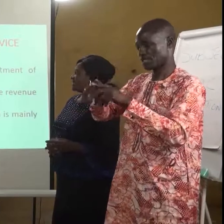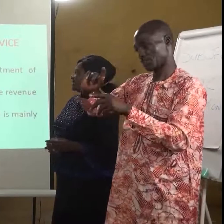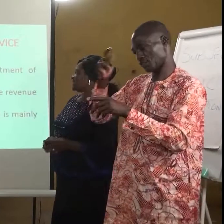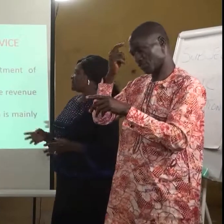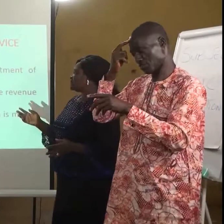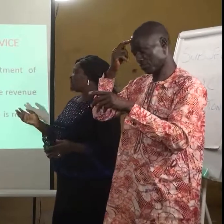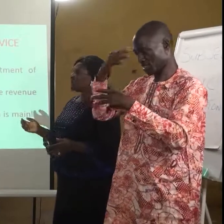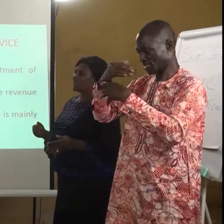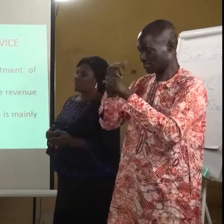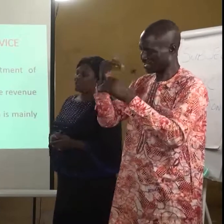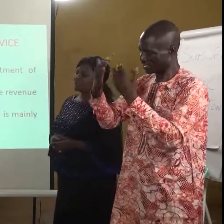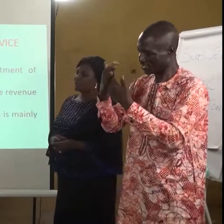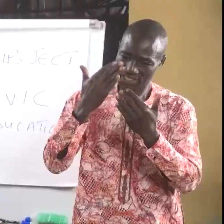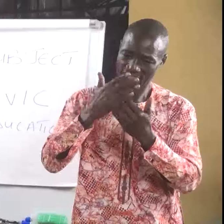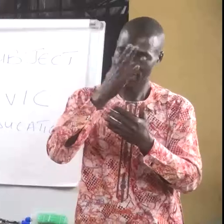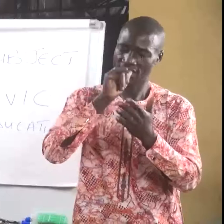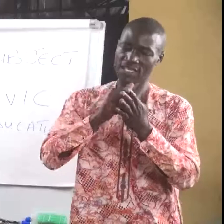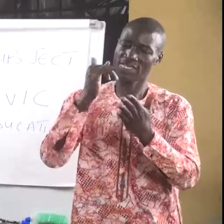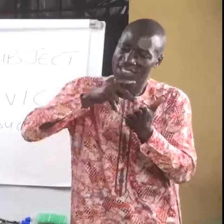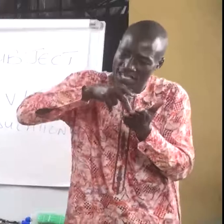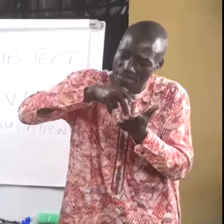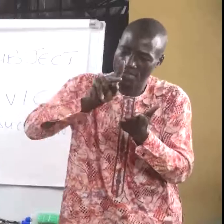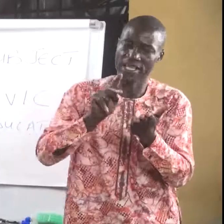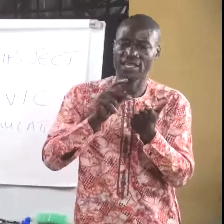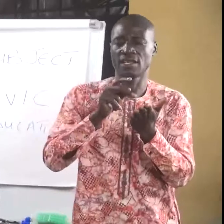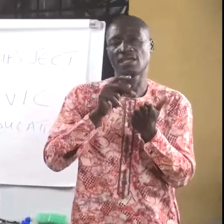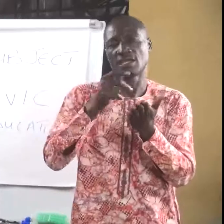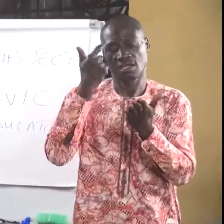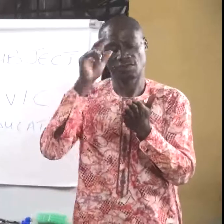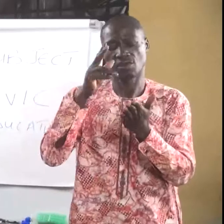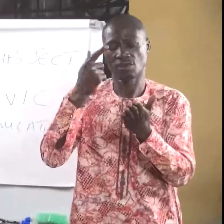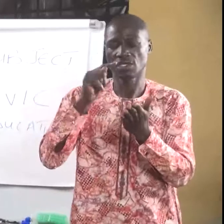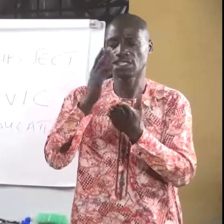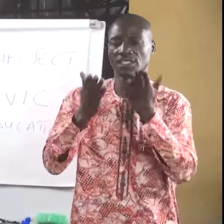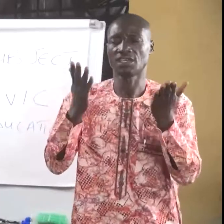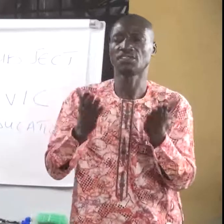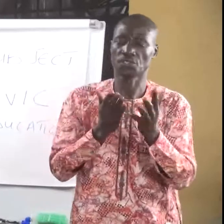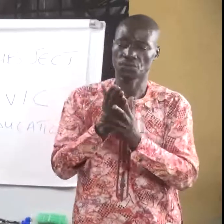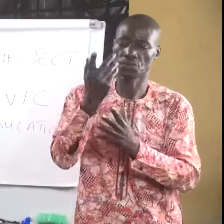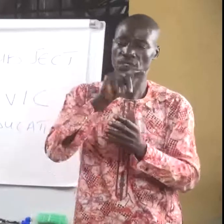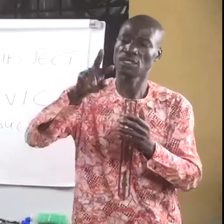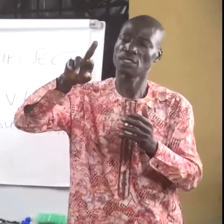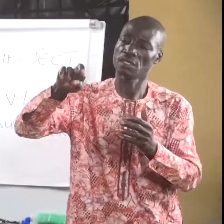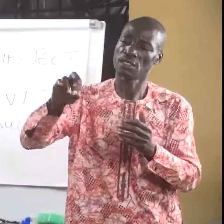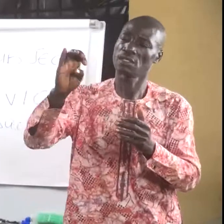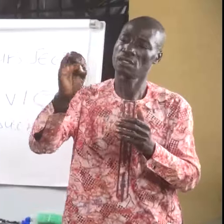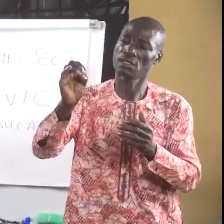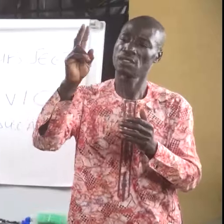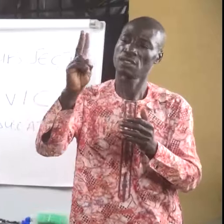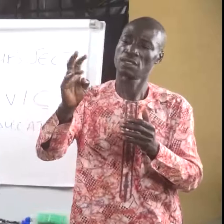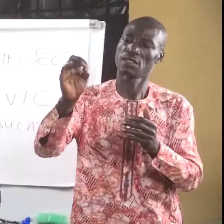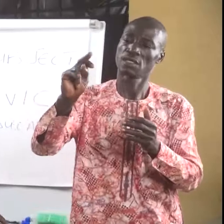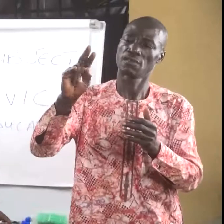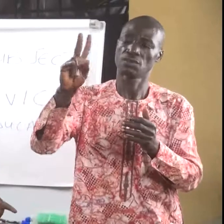it and they pay the people that give you such services through the revenue they obtain. Not through